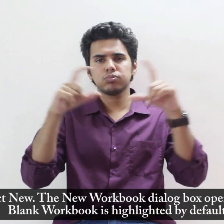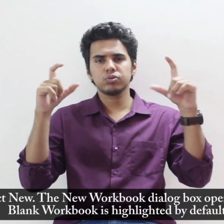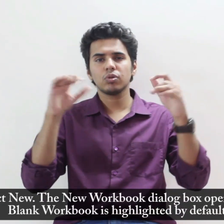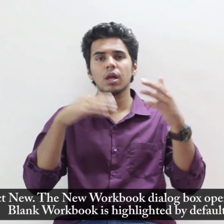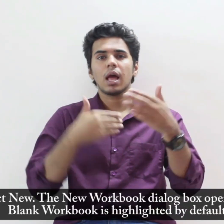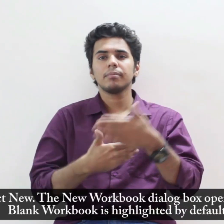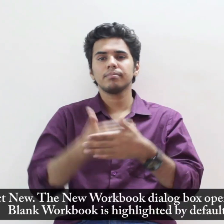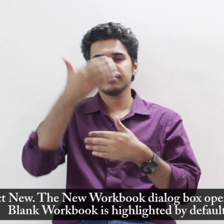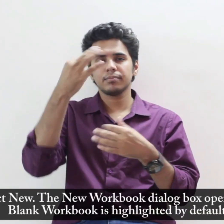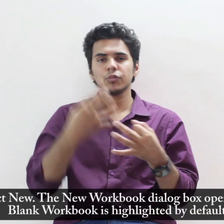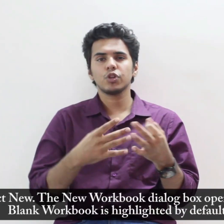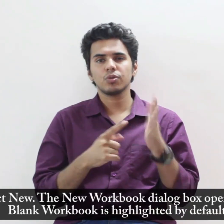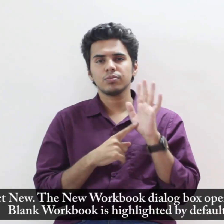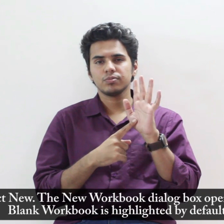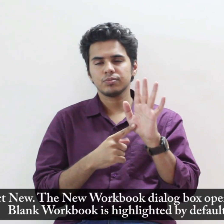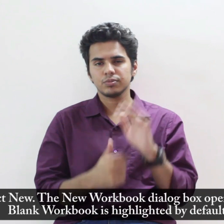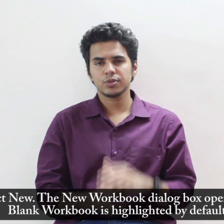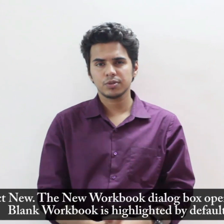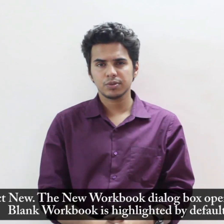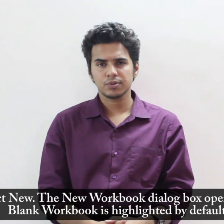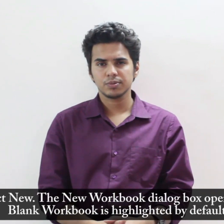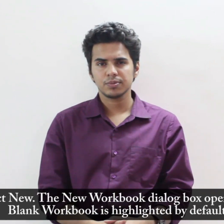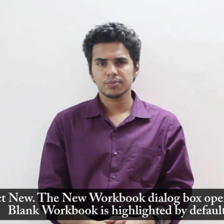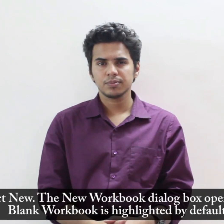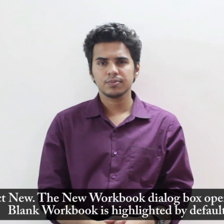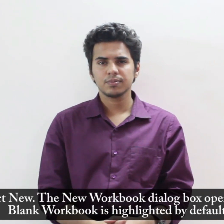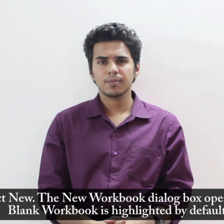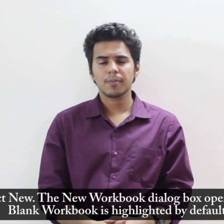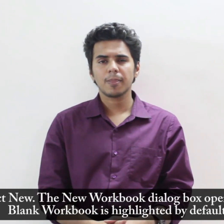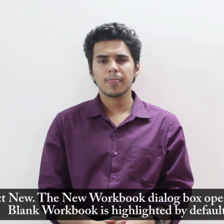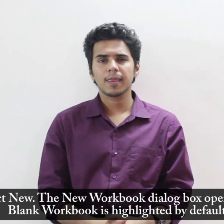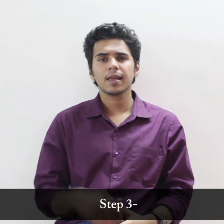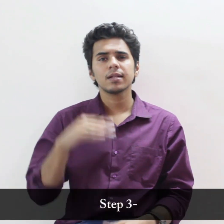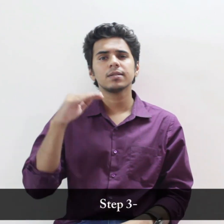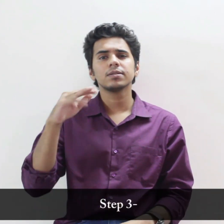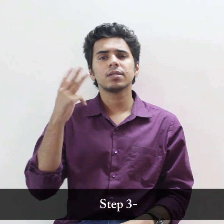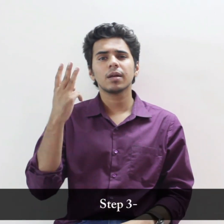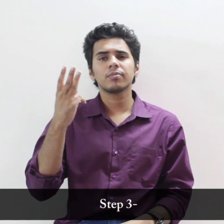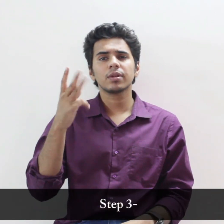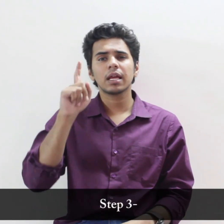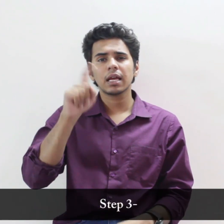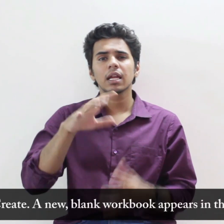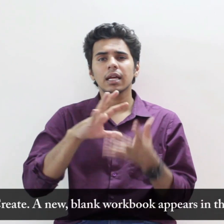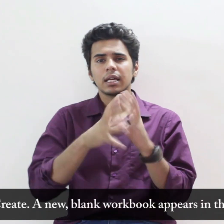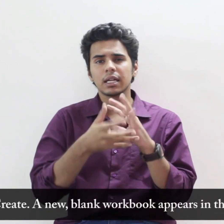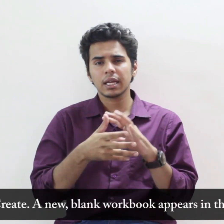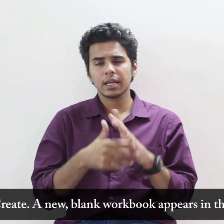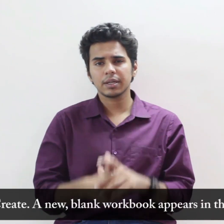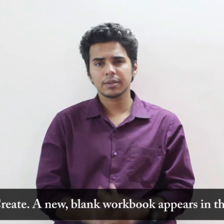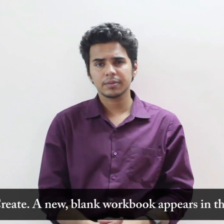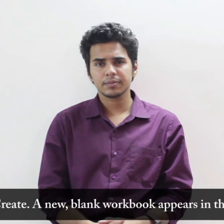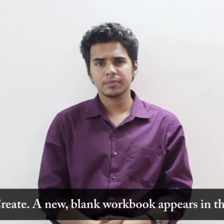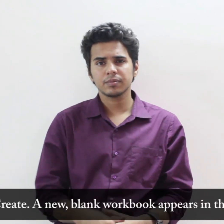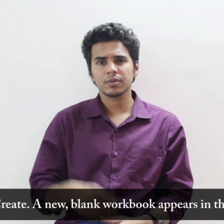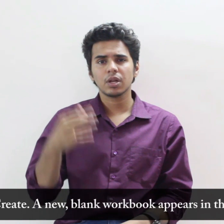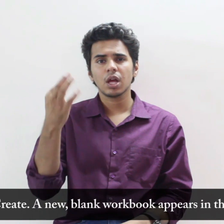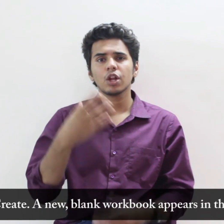opens and blank workbook is highlighted by default. Step 3. Click Create. A new